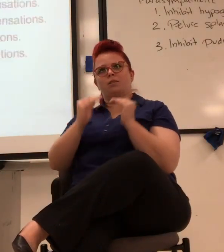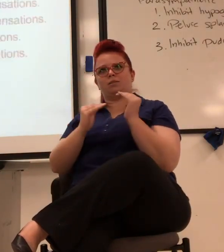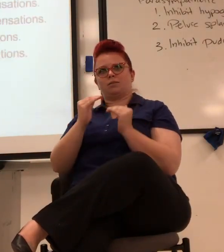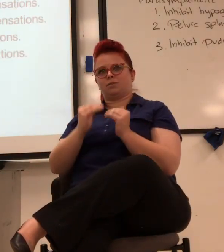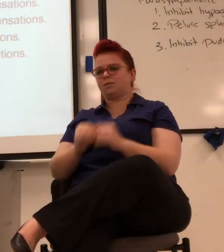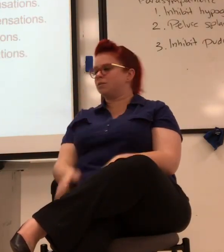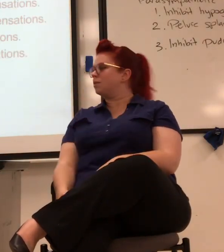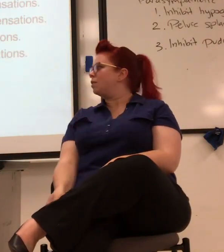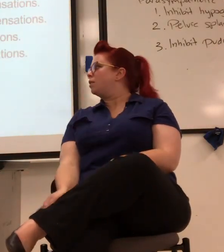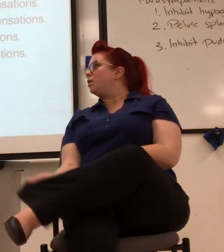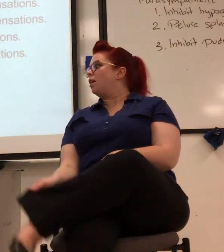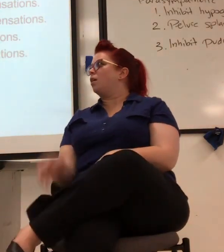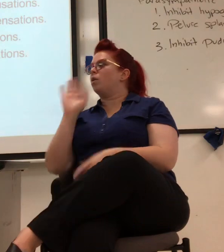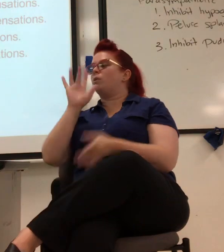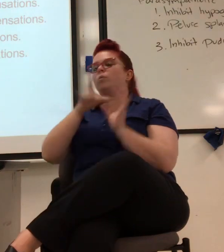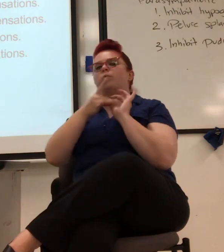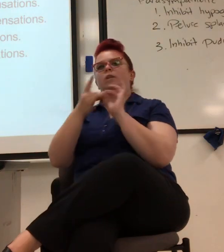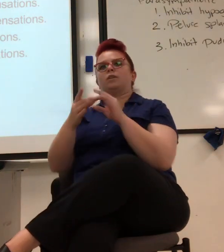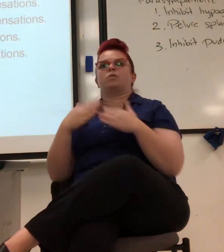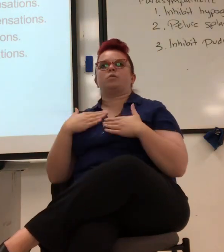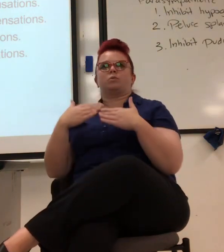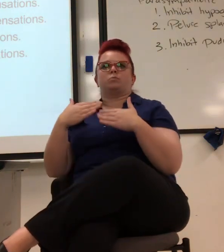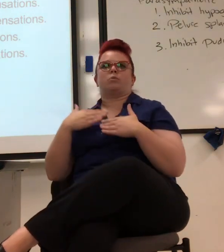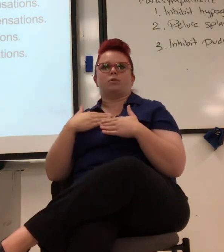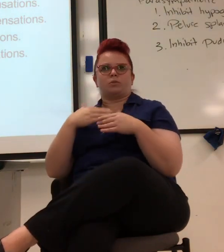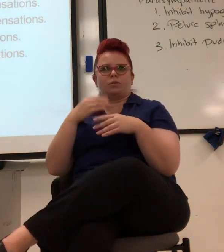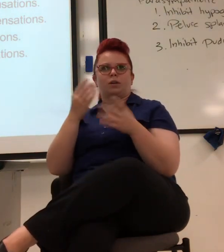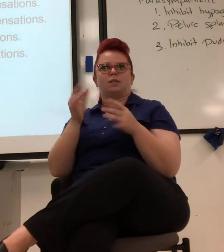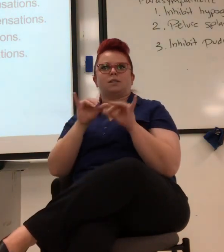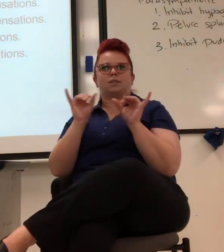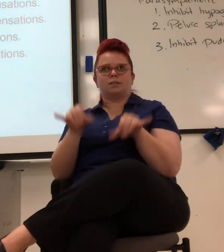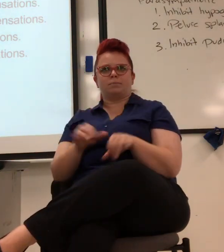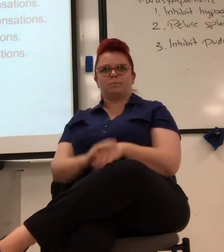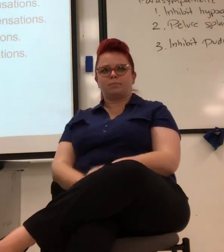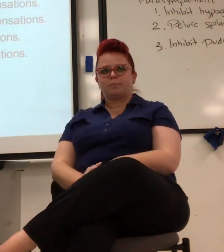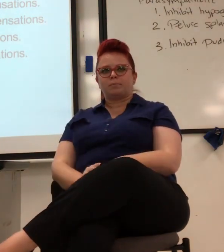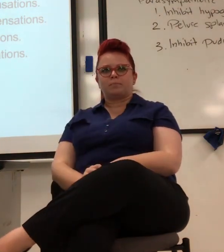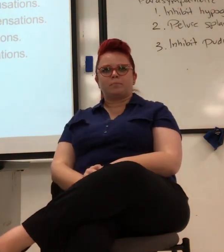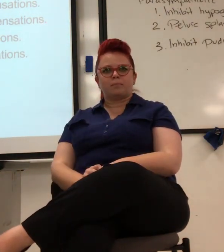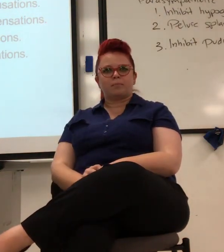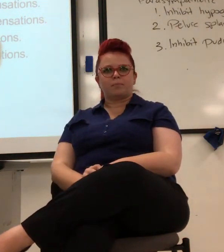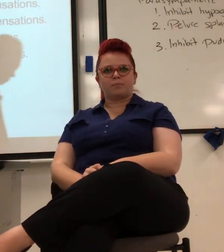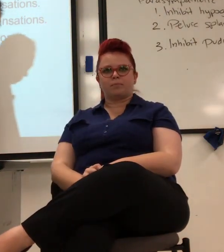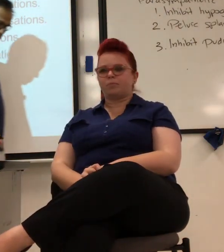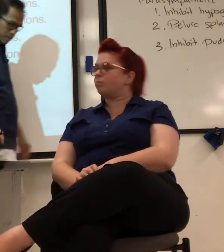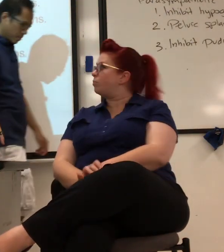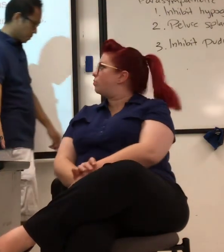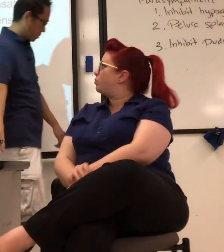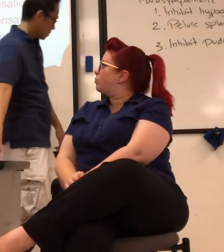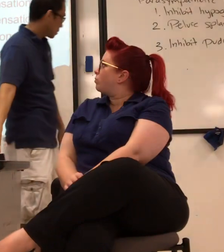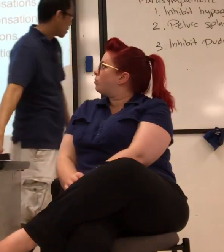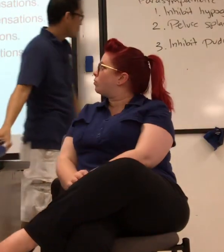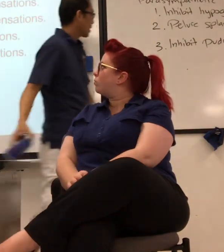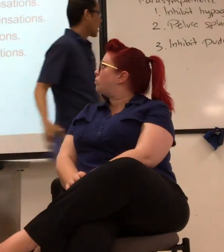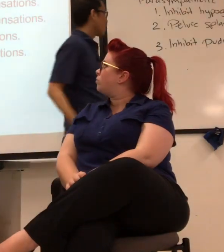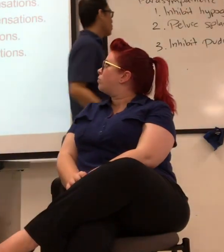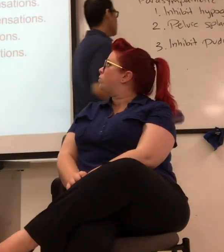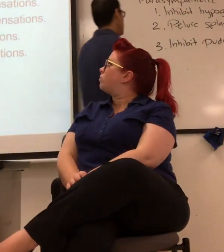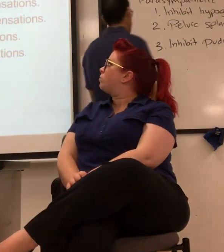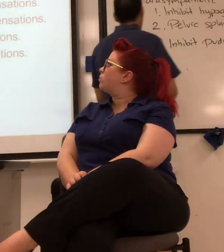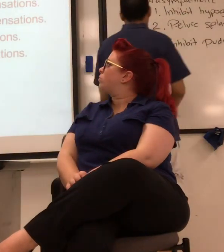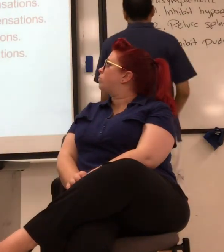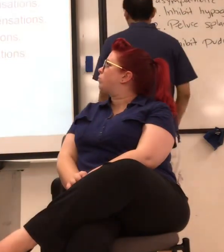shift gears. Last topic of your A&P career is called sleuthing, using blood values to determine